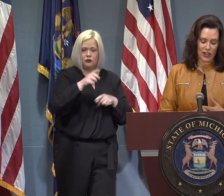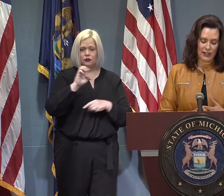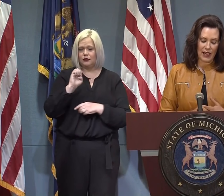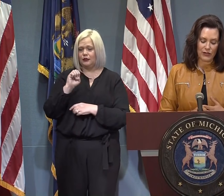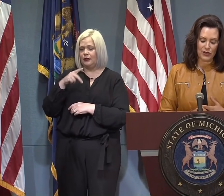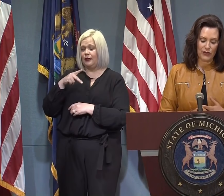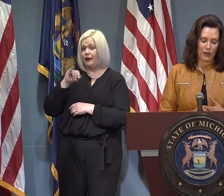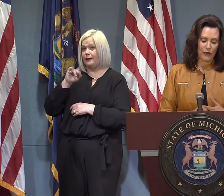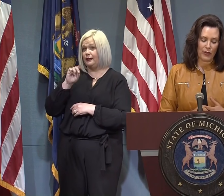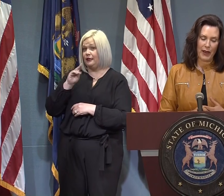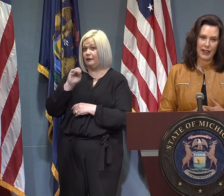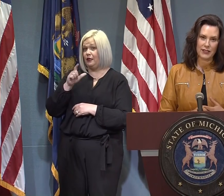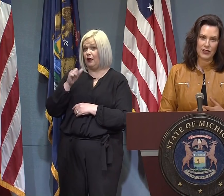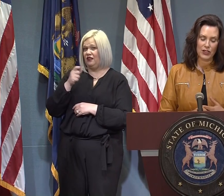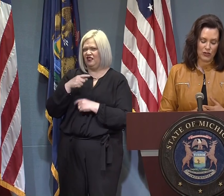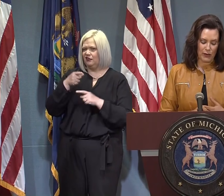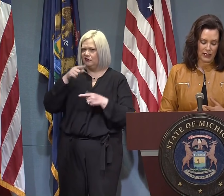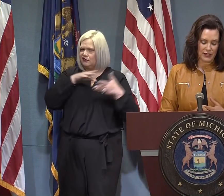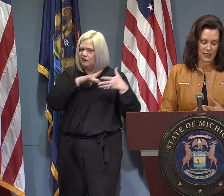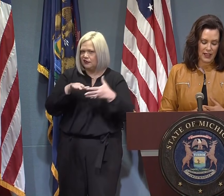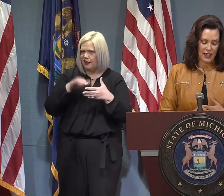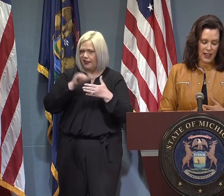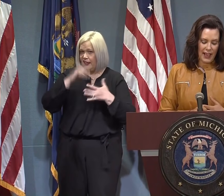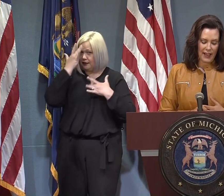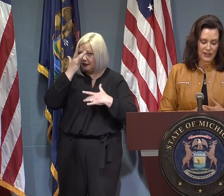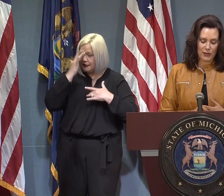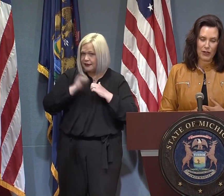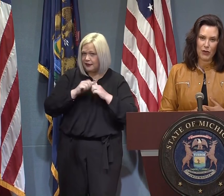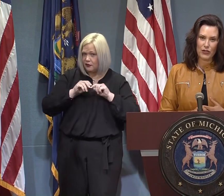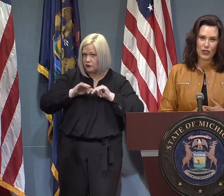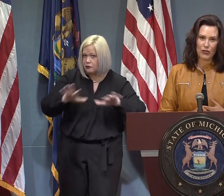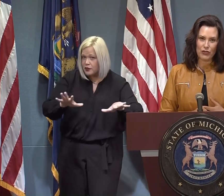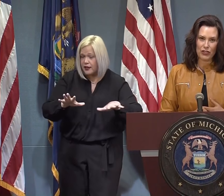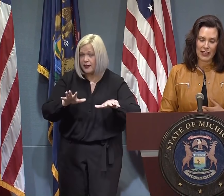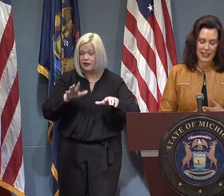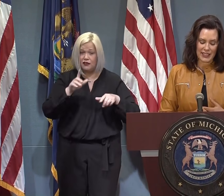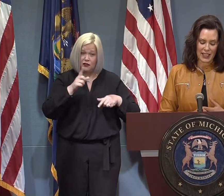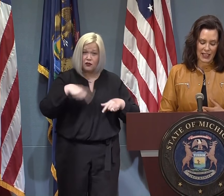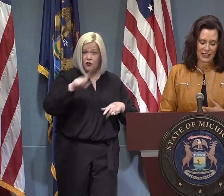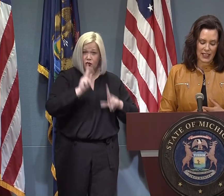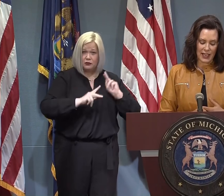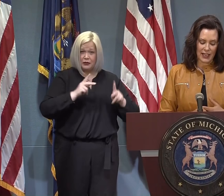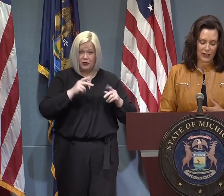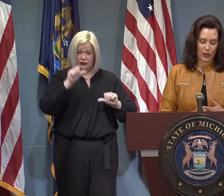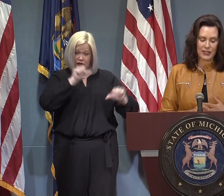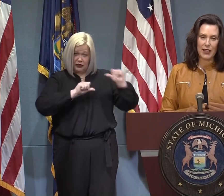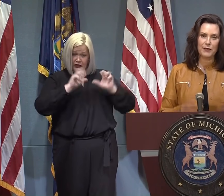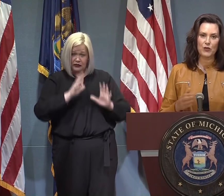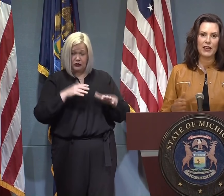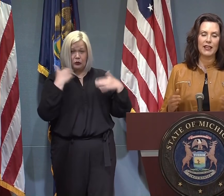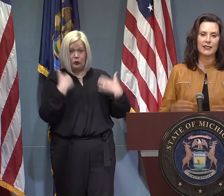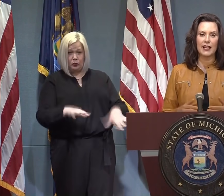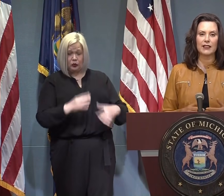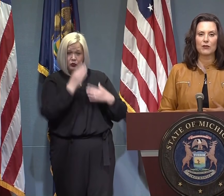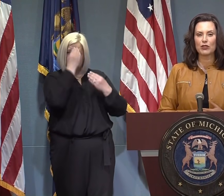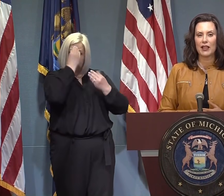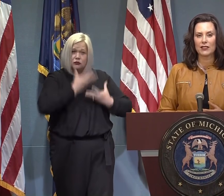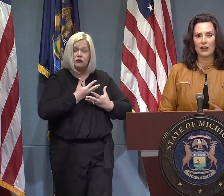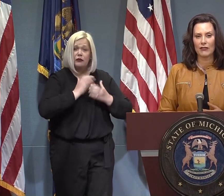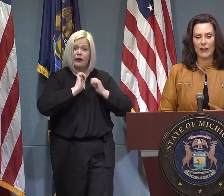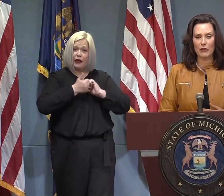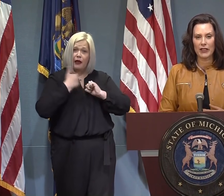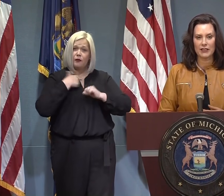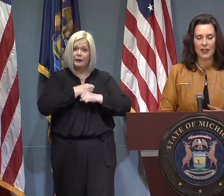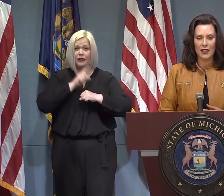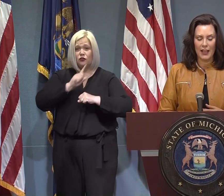that I've sought counsel from for the past 2 months have some of the most crucial insight on what steps we need to take to protect